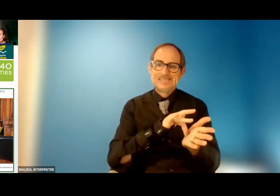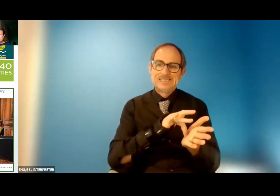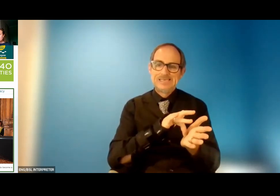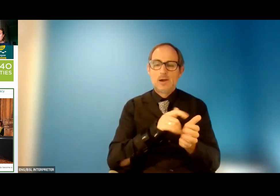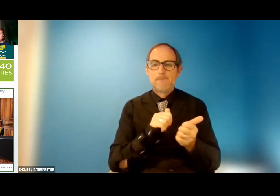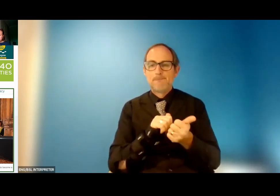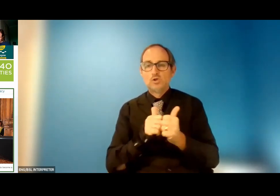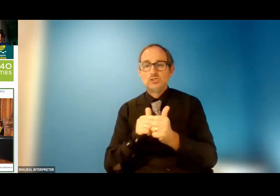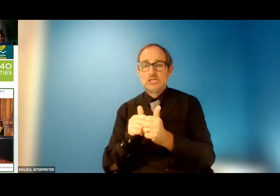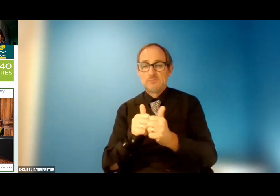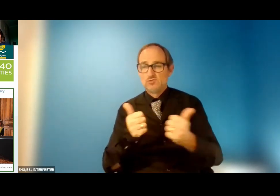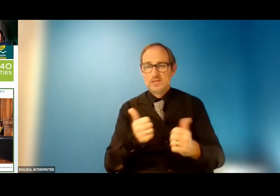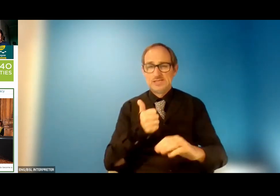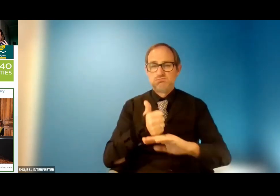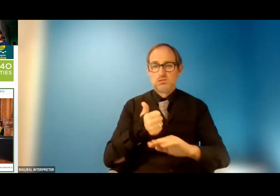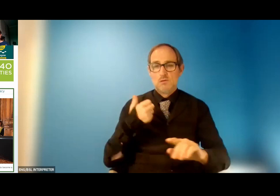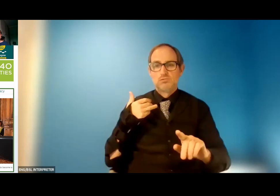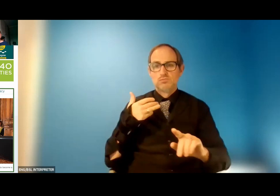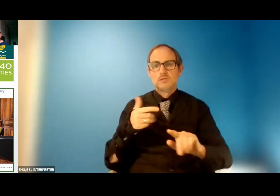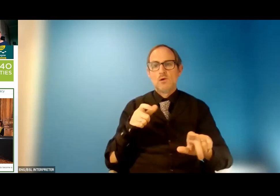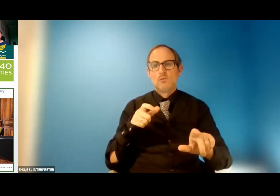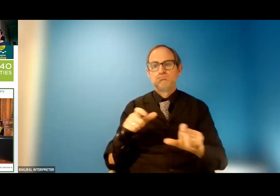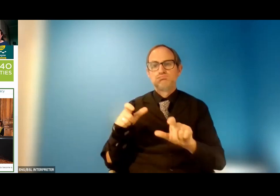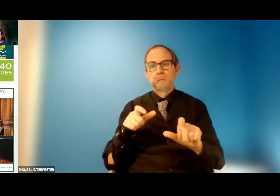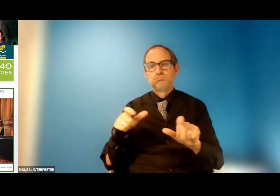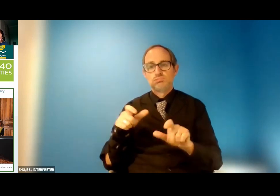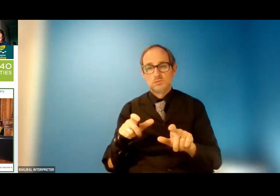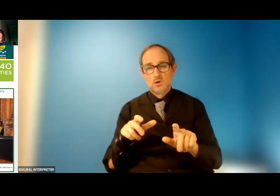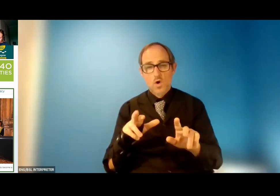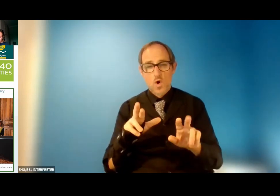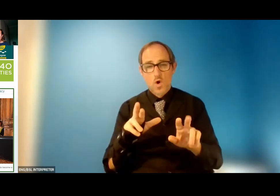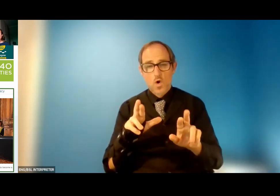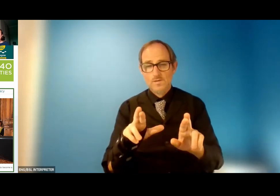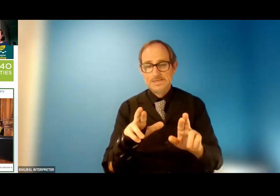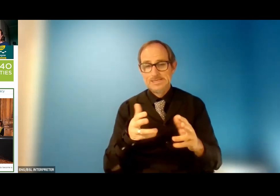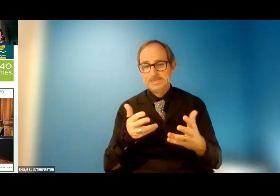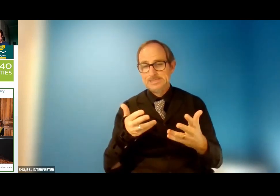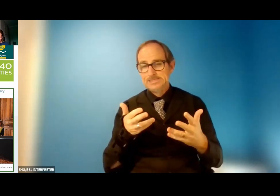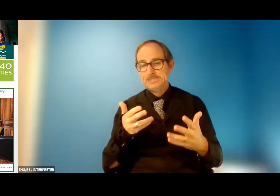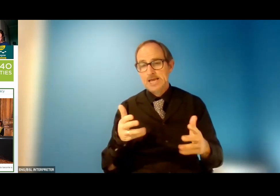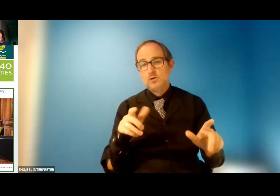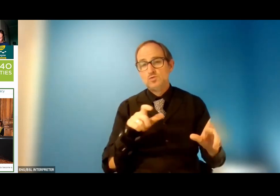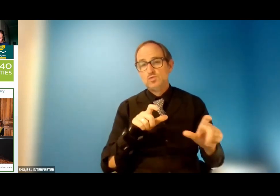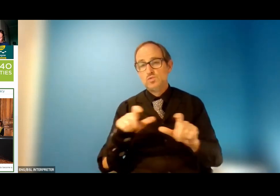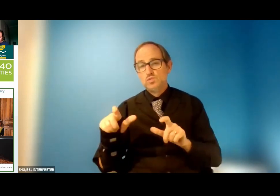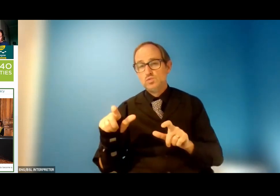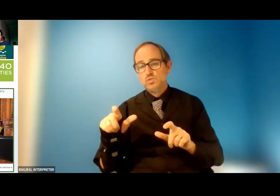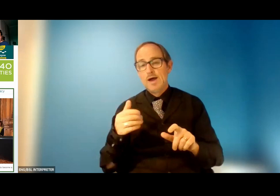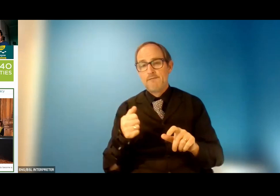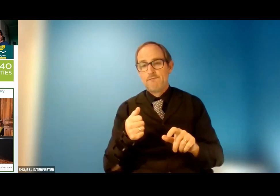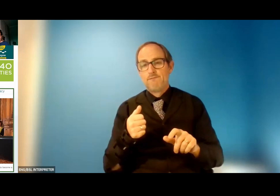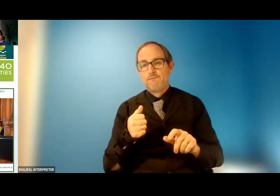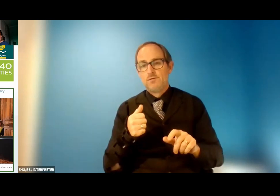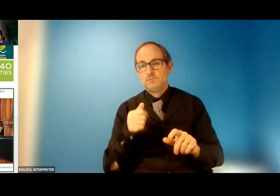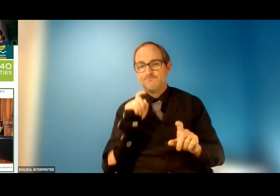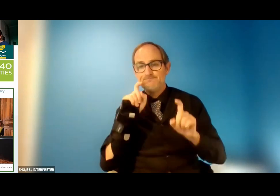was already established, but is now ongoing. And we've got potential, hopefully longer-term applications for our portrait work that we've